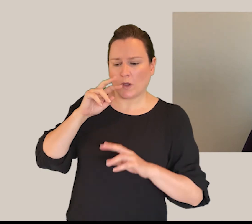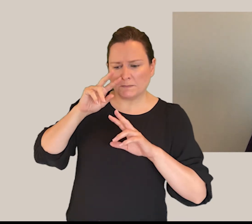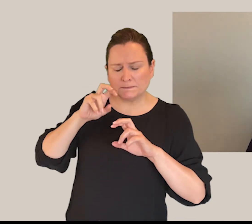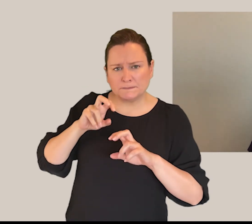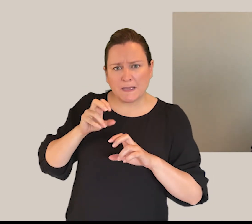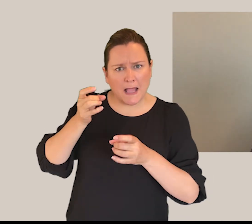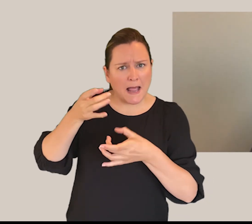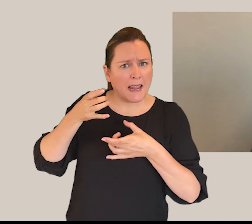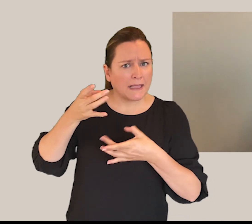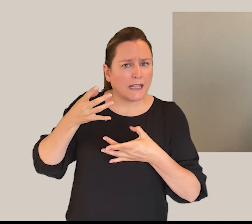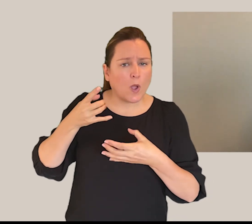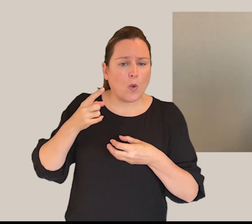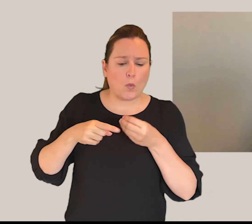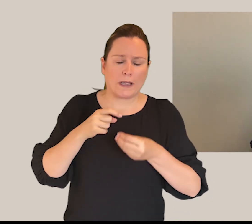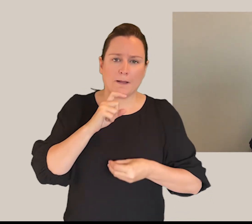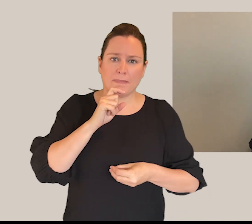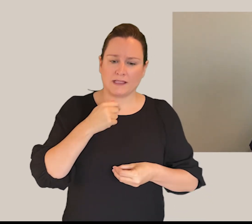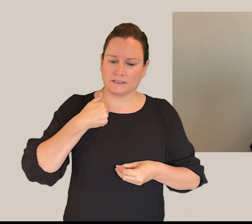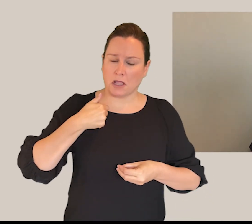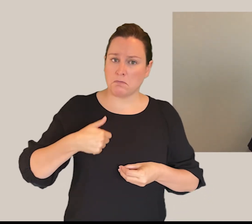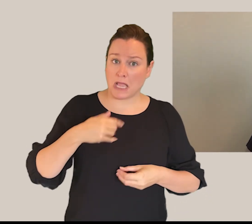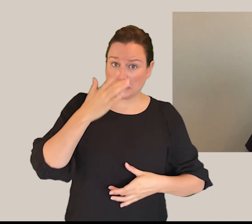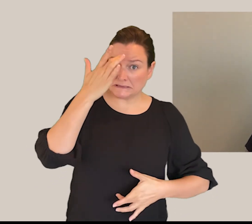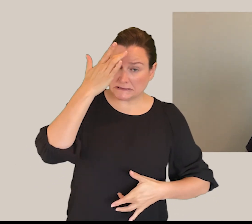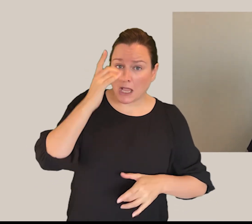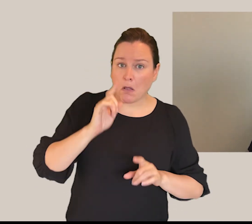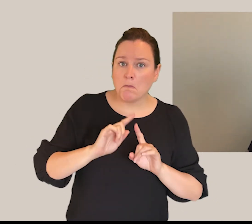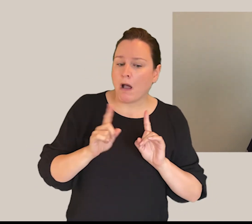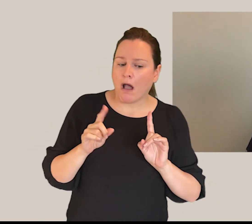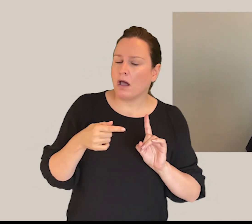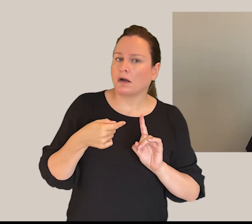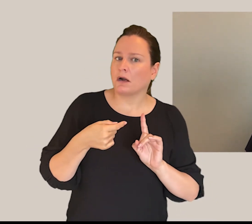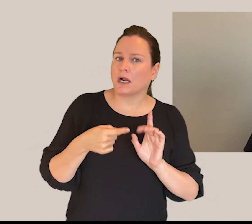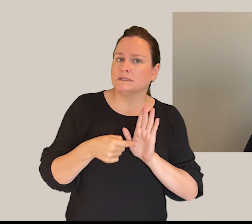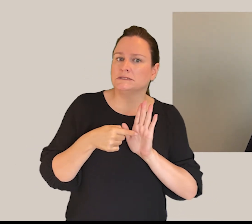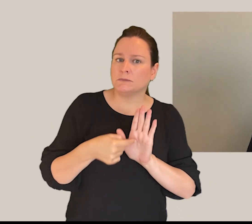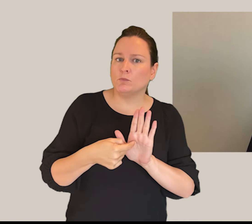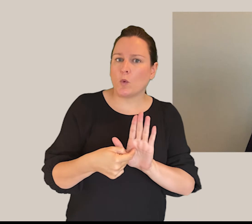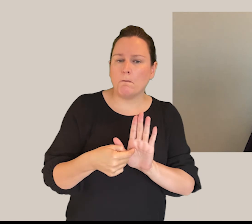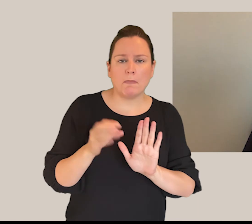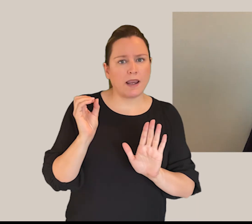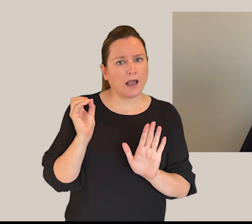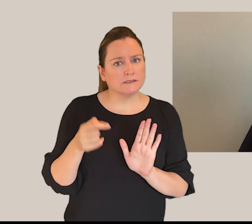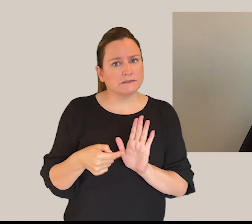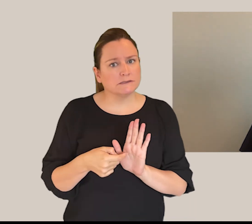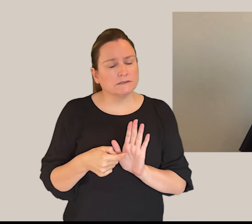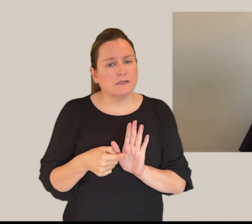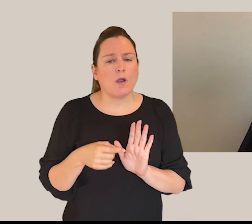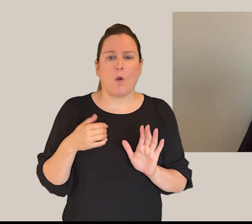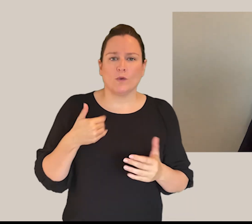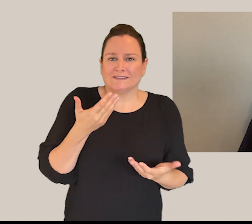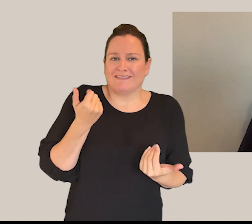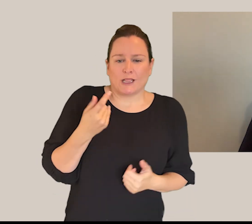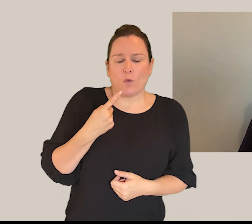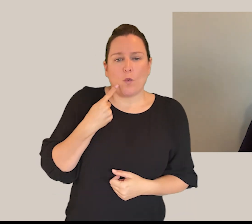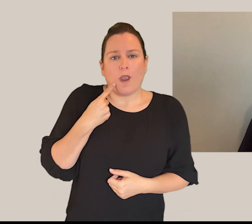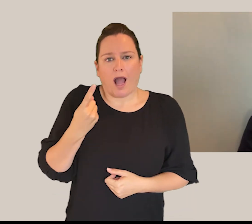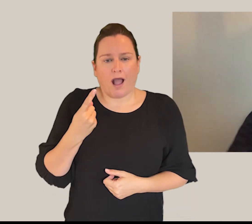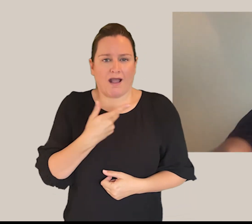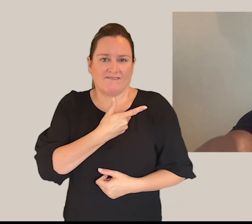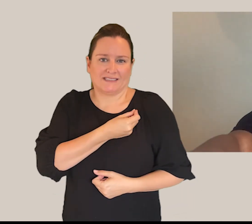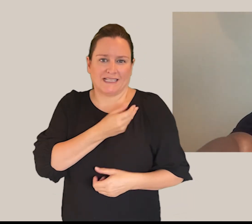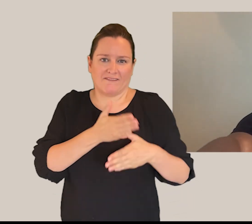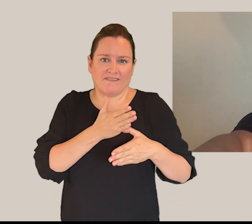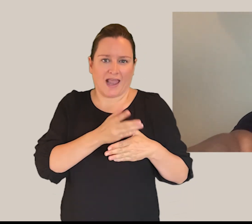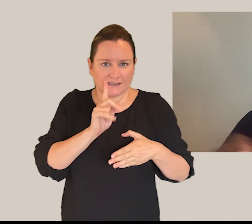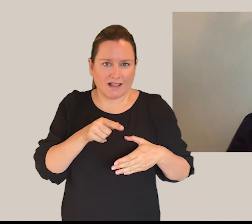Due to limited information on the nature of asymptomatic spread of COVID, as well as the length of time the vaccine will be